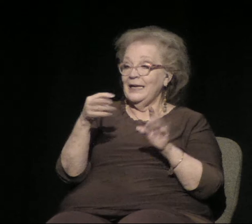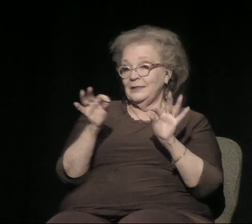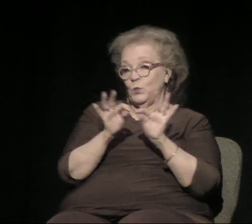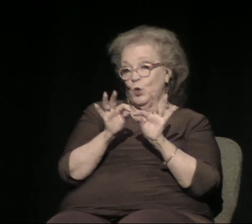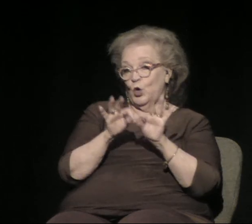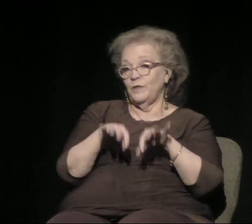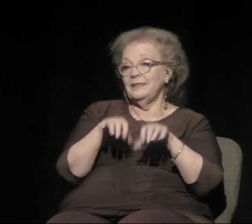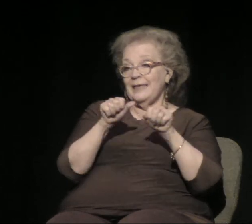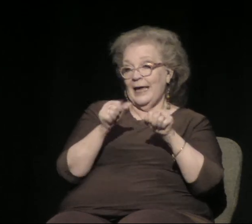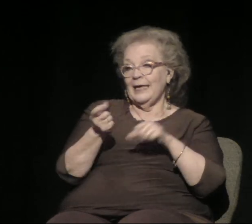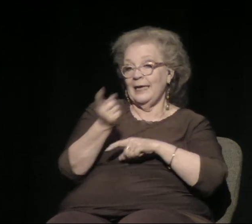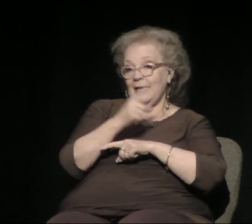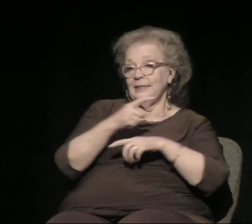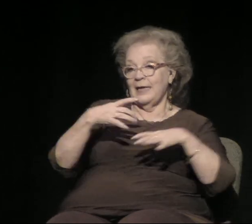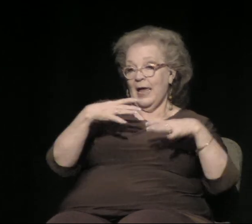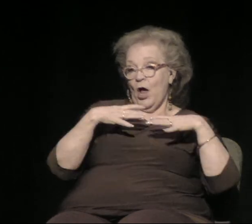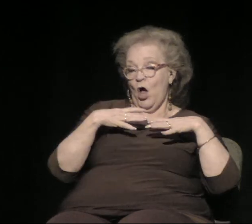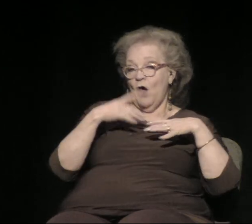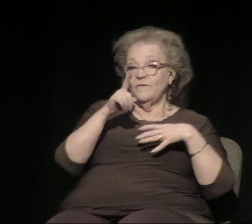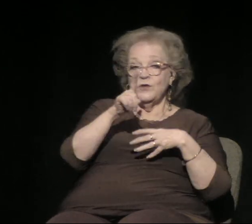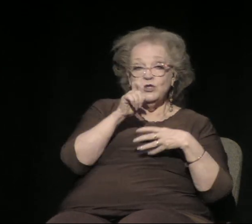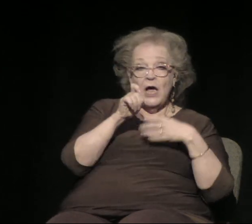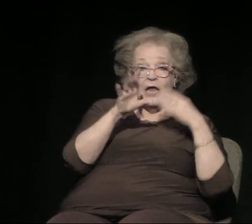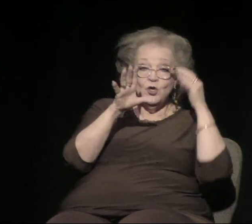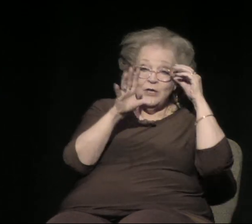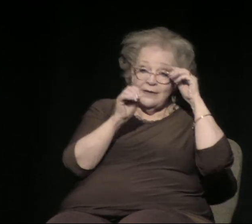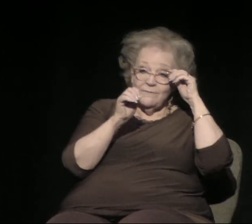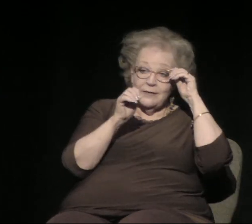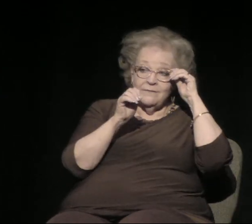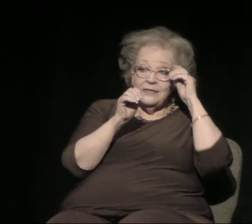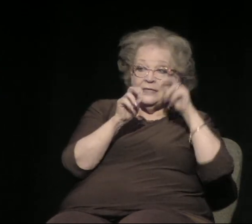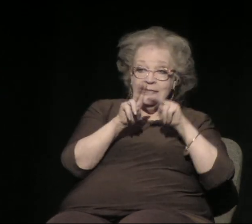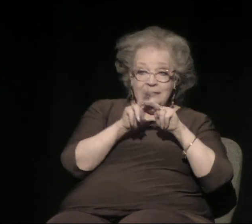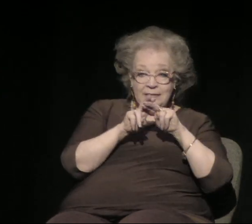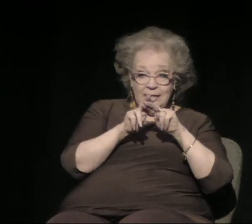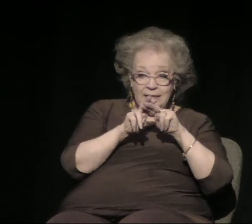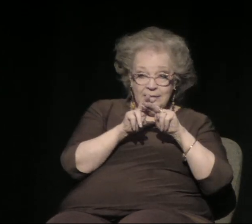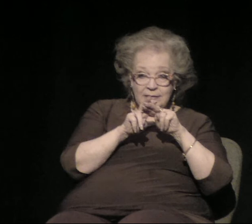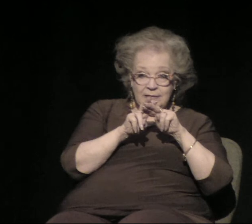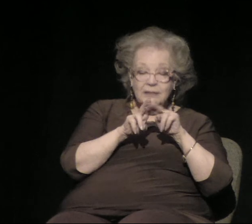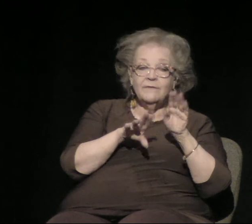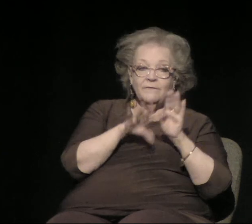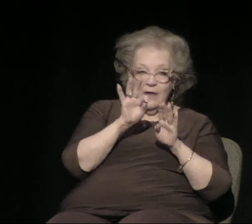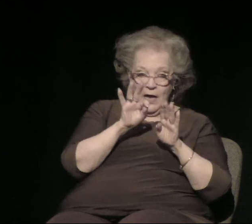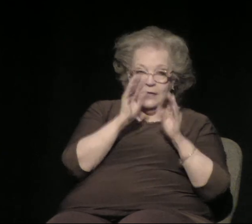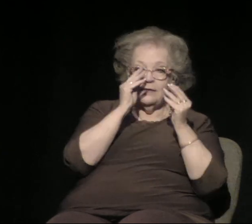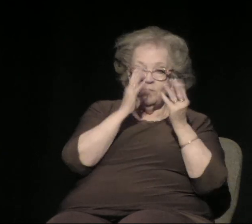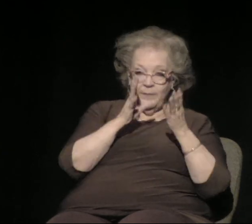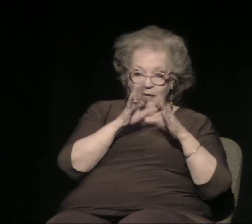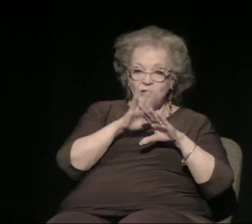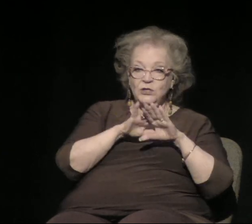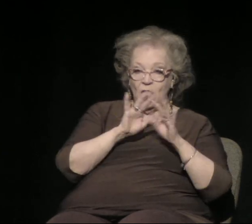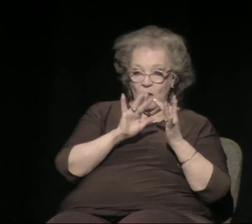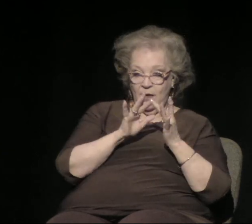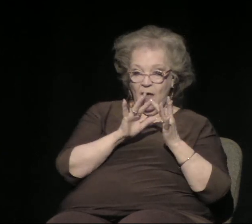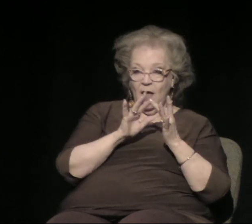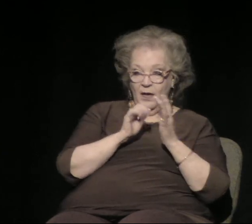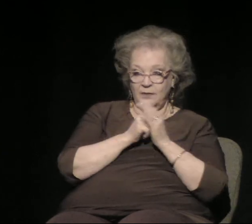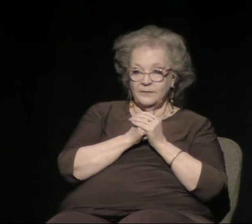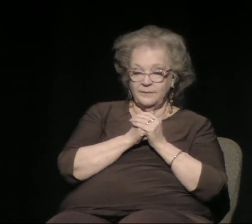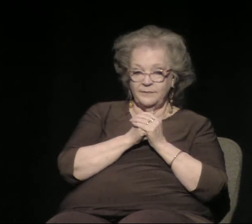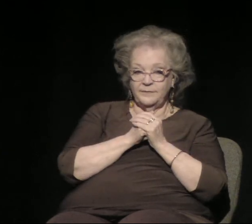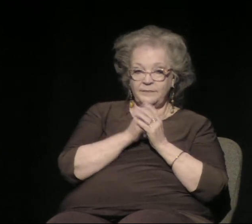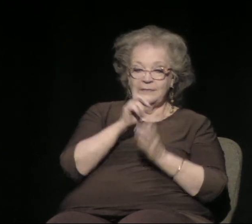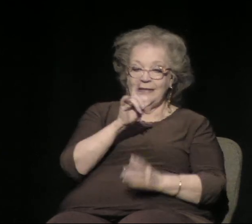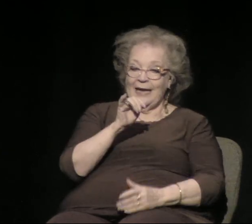off. And so in 150 seats, if you want to interact with Dr. Yarbrough, you can find information online. So Daniel is